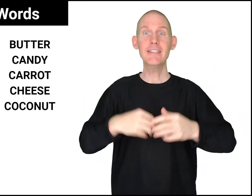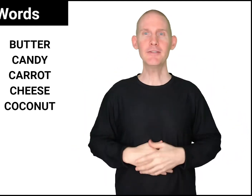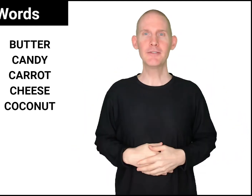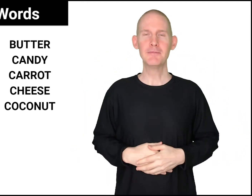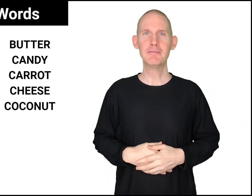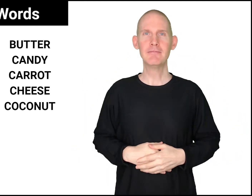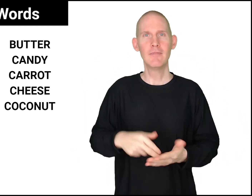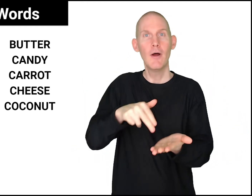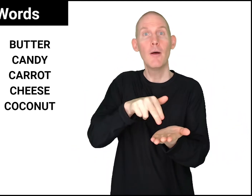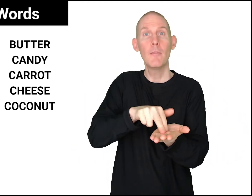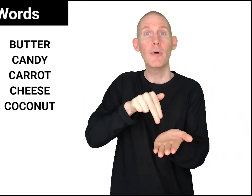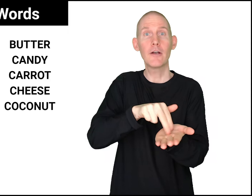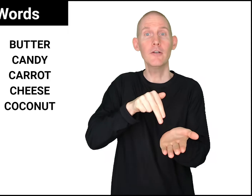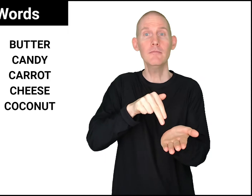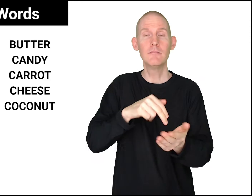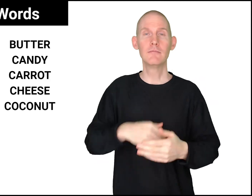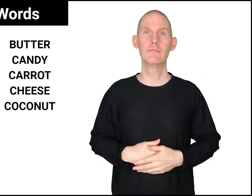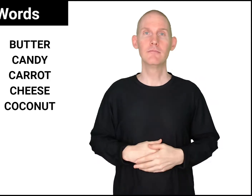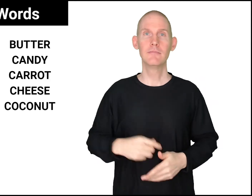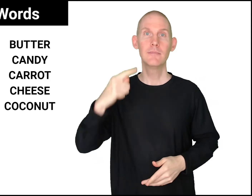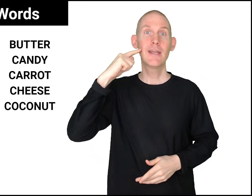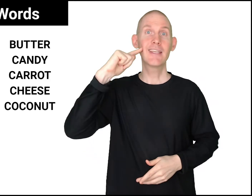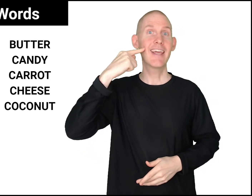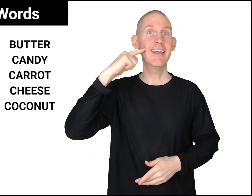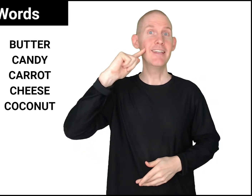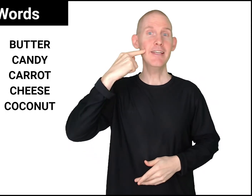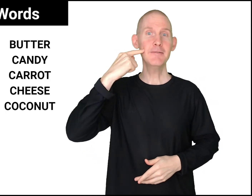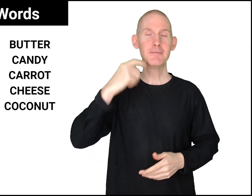beans, butter, candy,